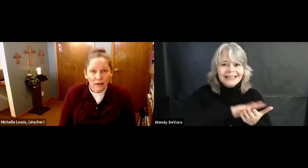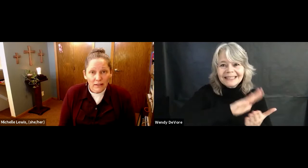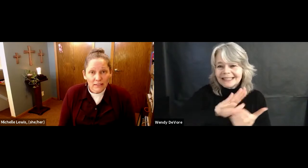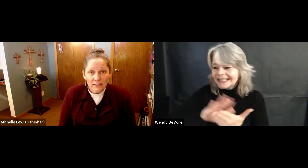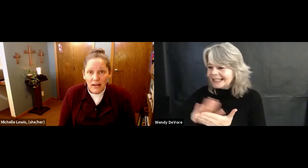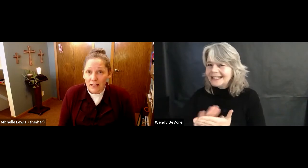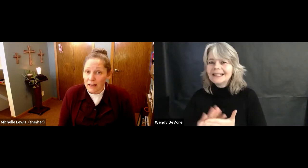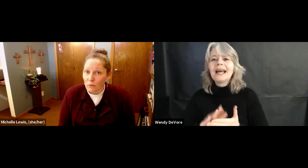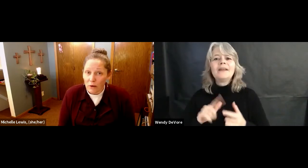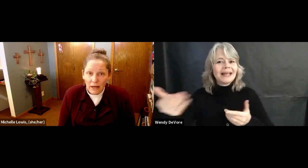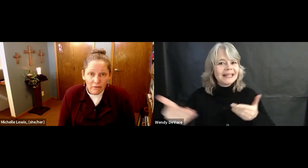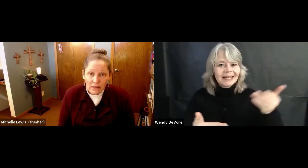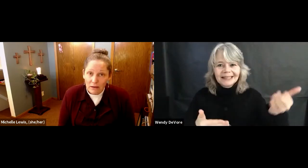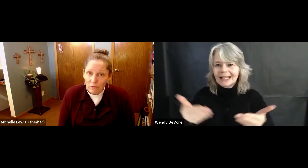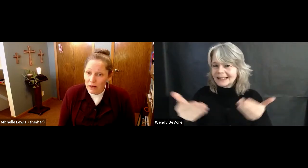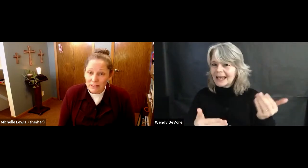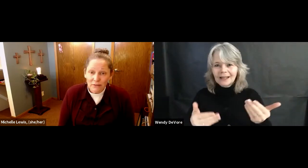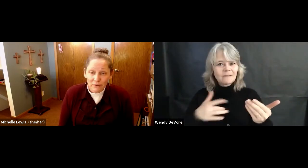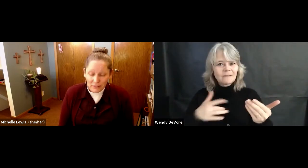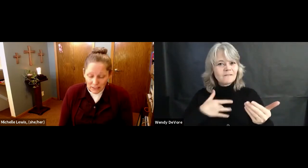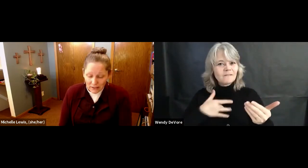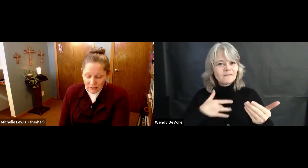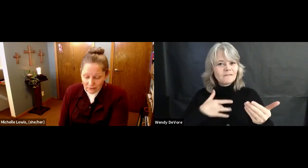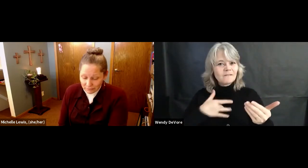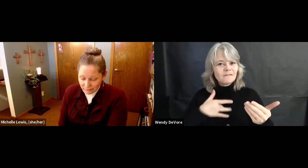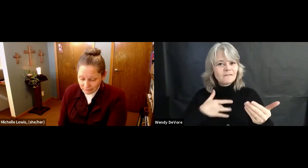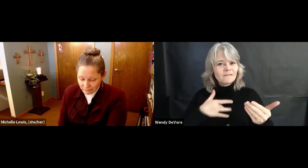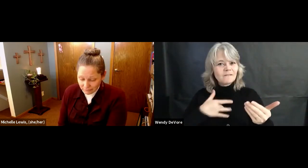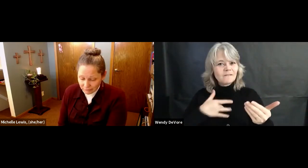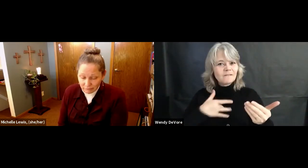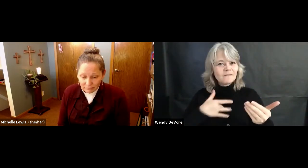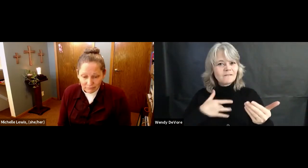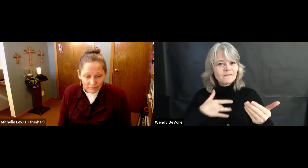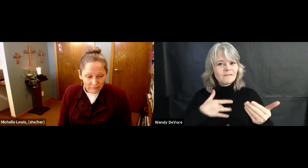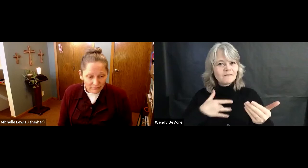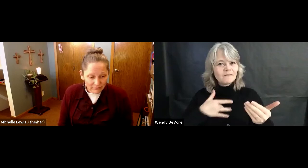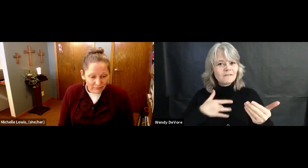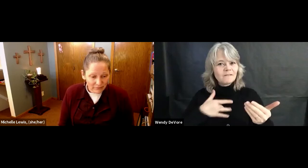that guests had whatever they wanted or needed.